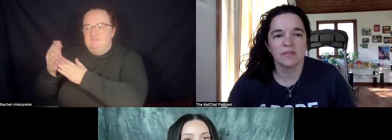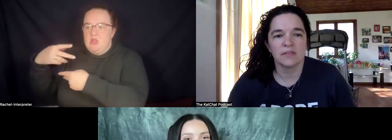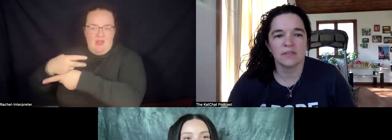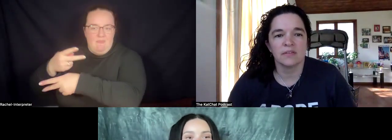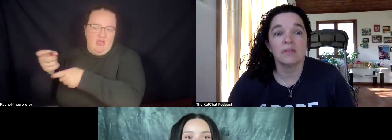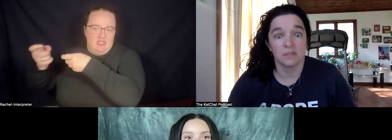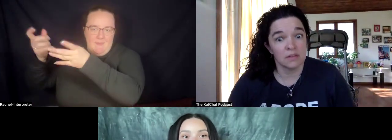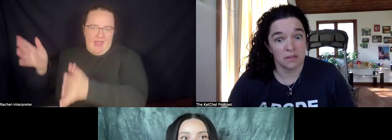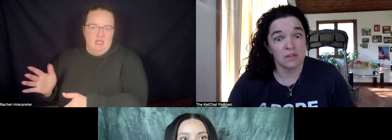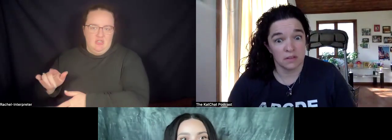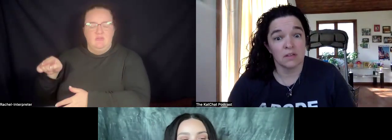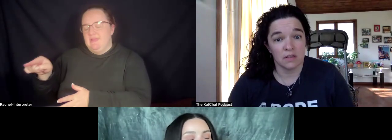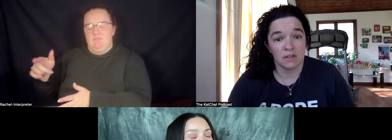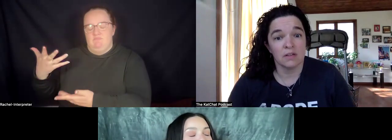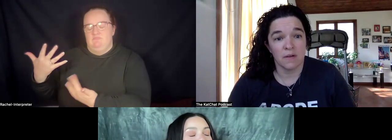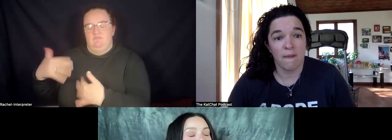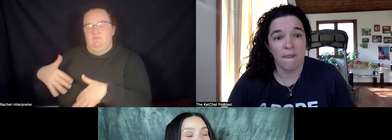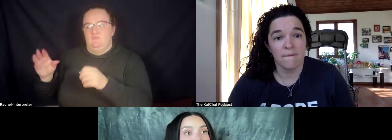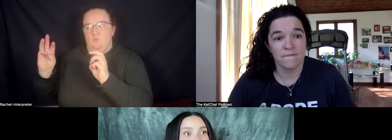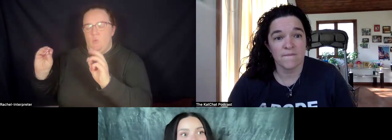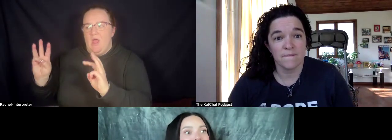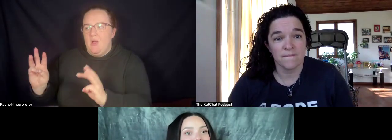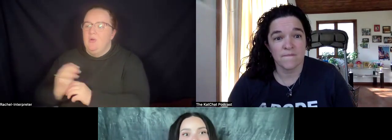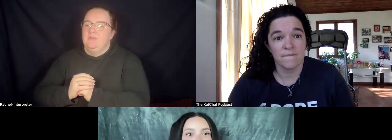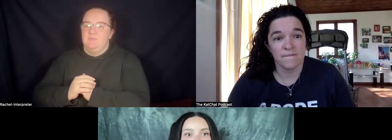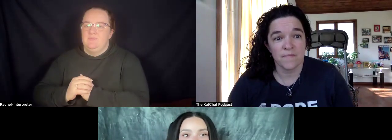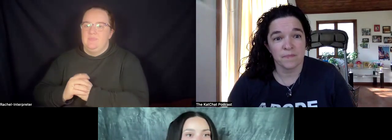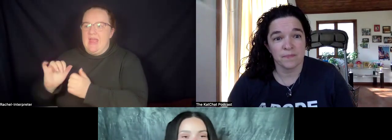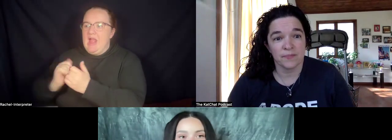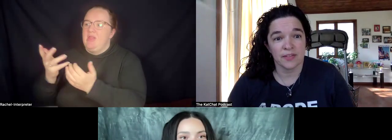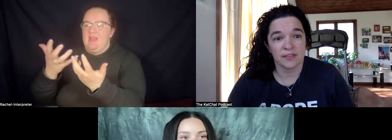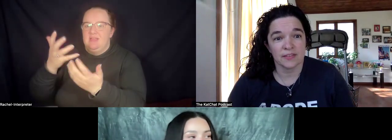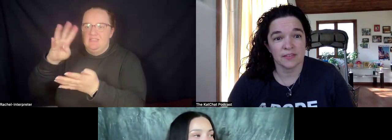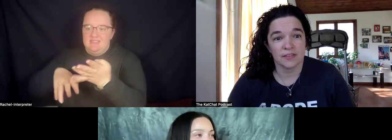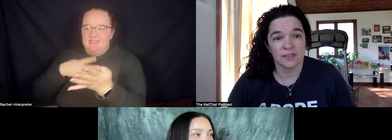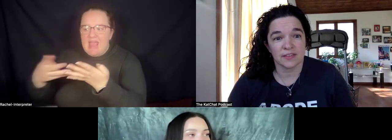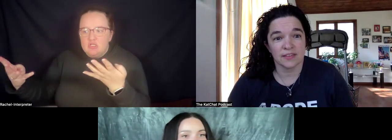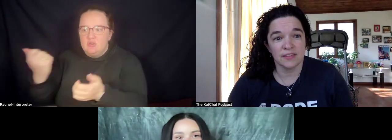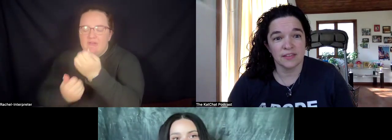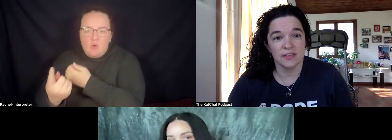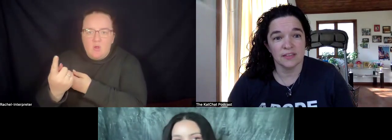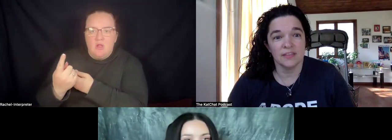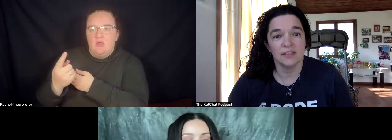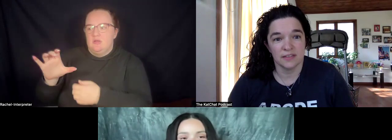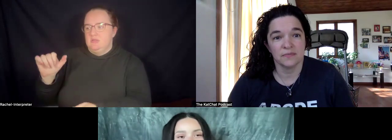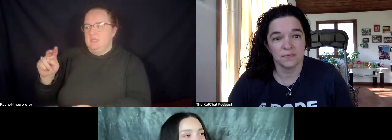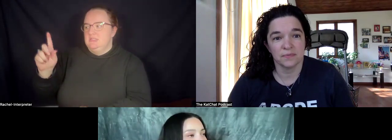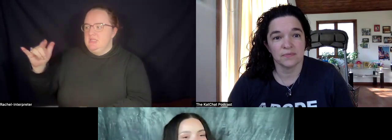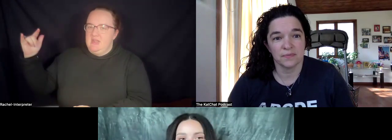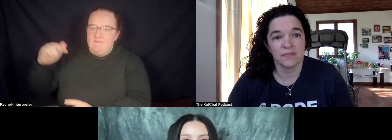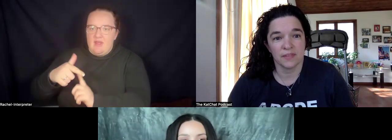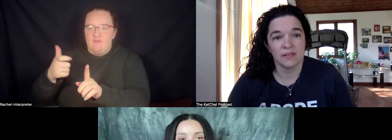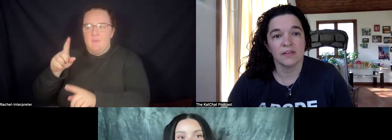managers for that film because how they scheduled us all. Cindy's flying in from